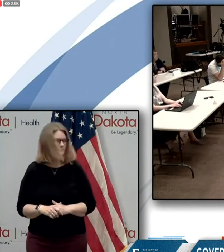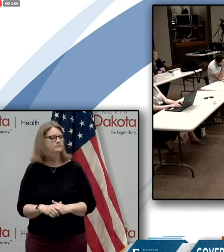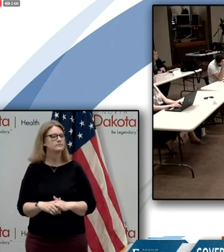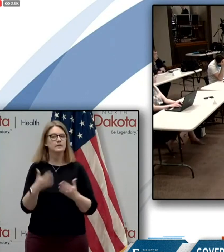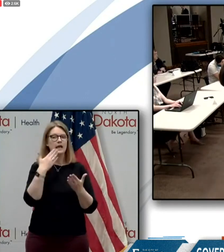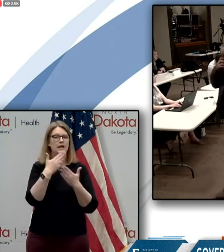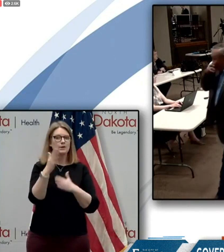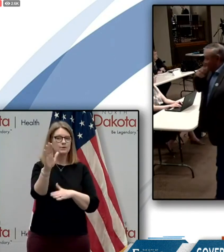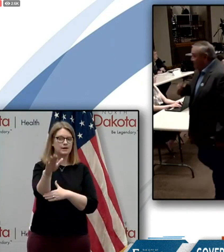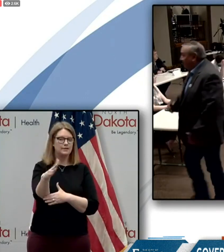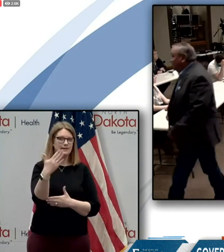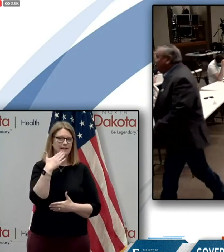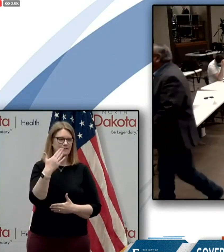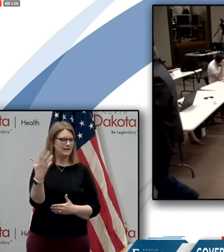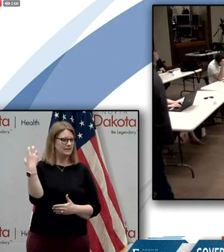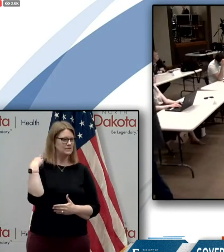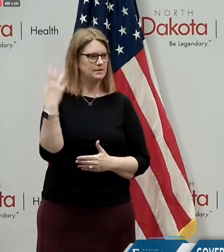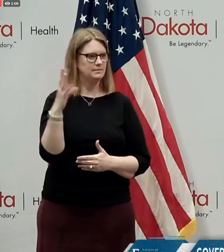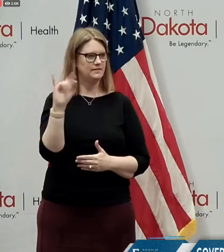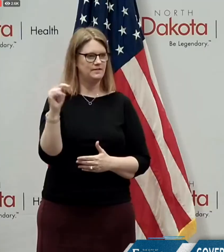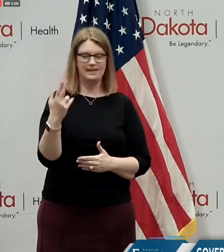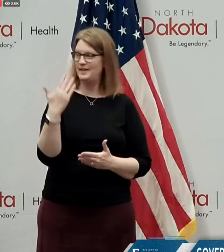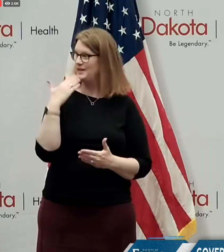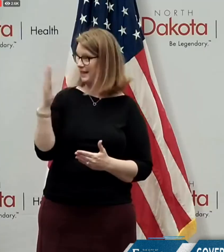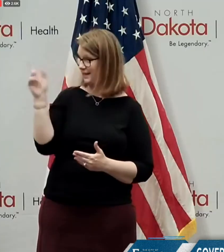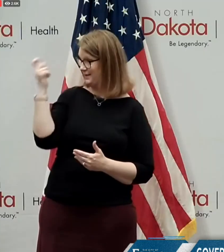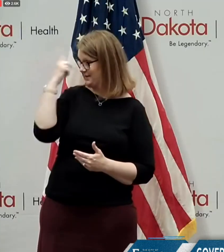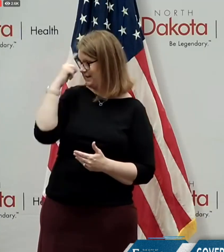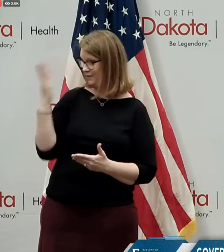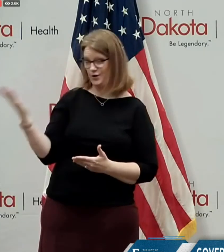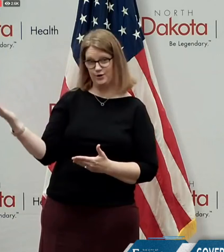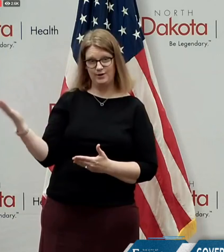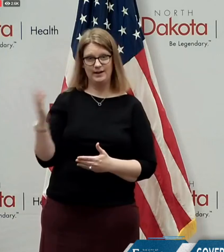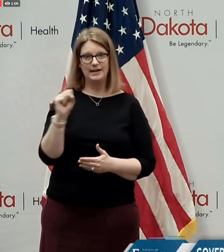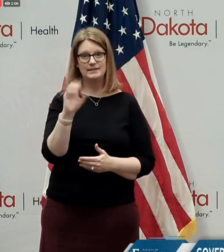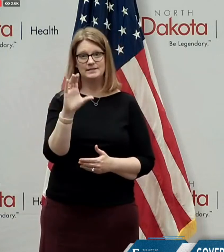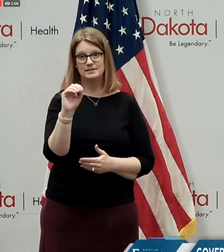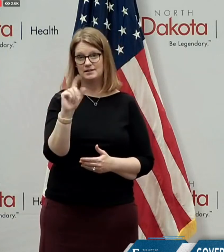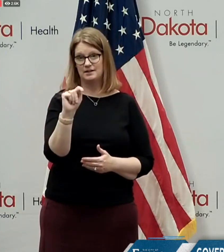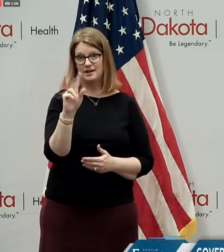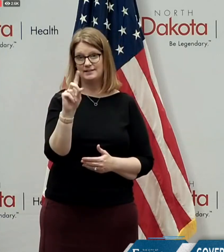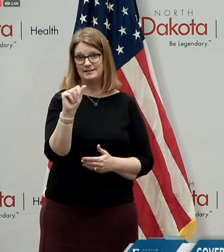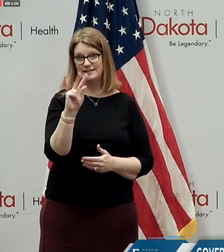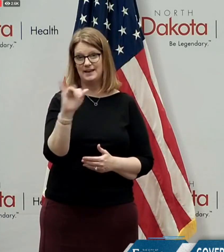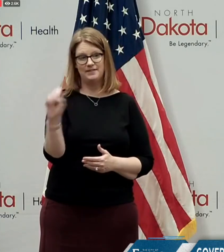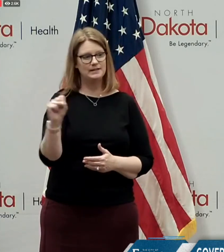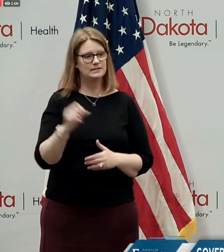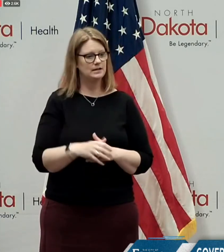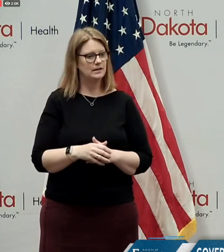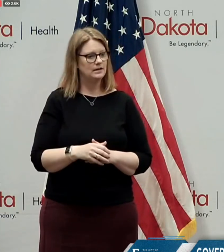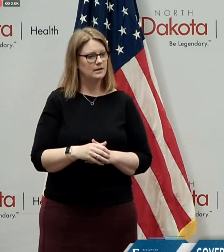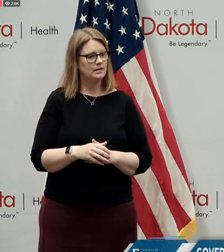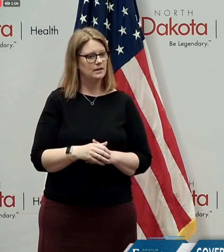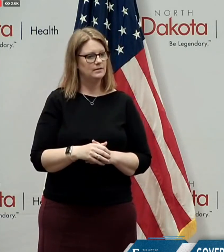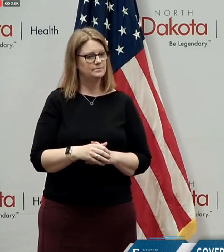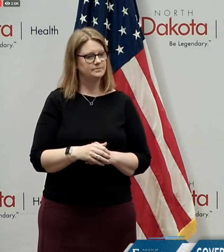Good afternoon. Thank you, Chairman Faith. Thank you, Governor Burgum and Scott Davis. I just want to say again, reiterate what